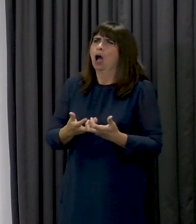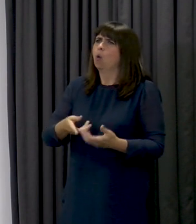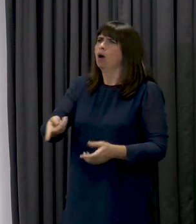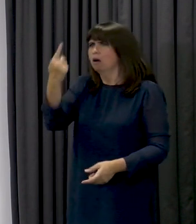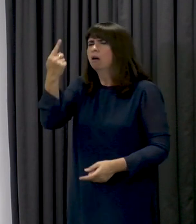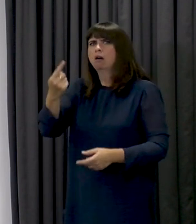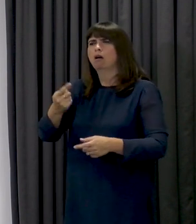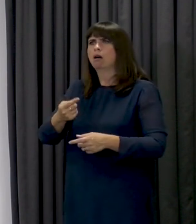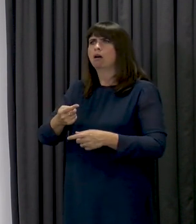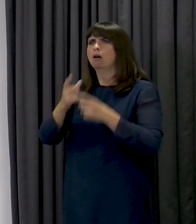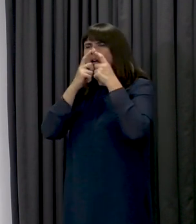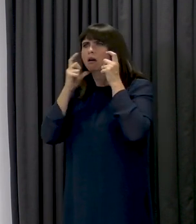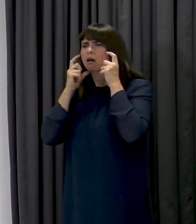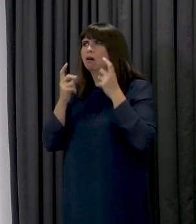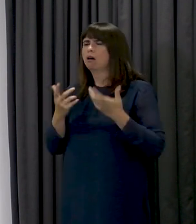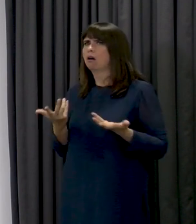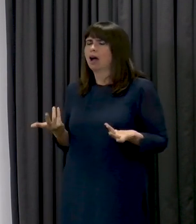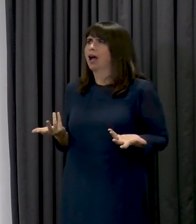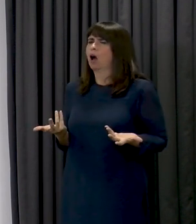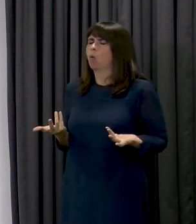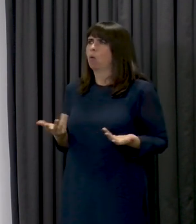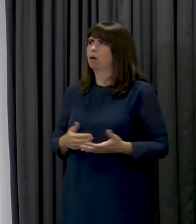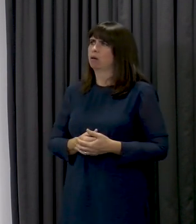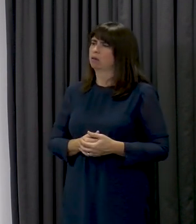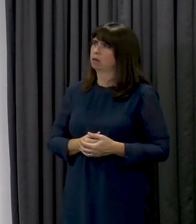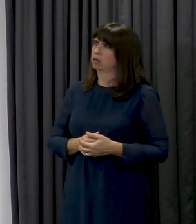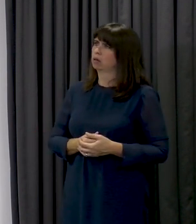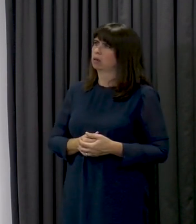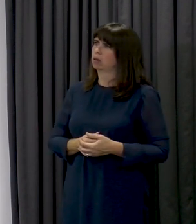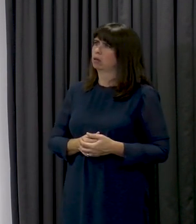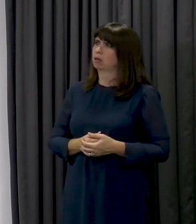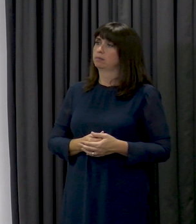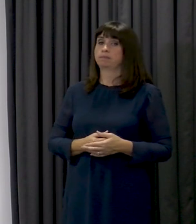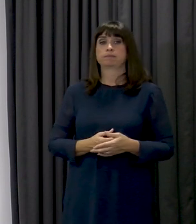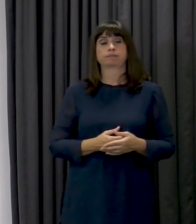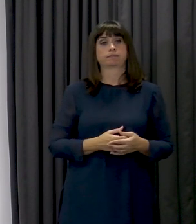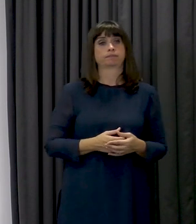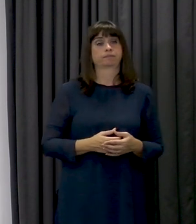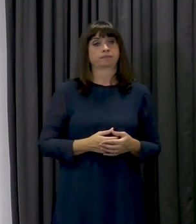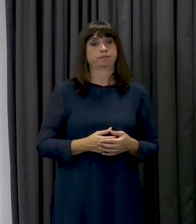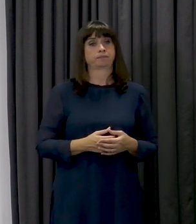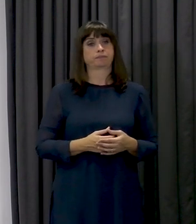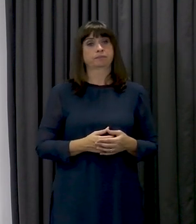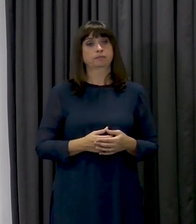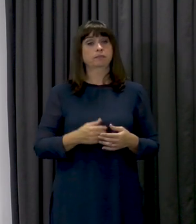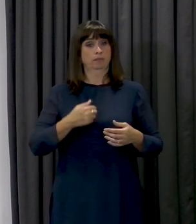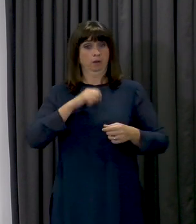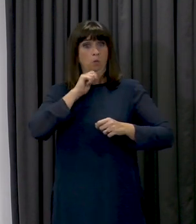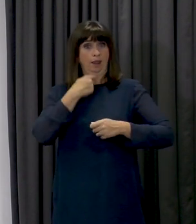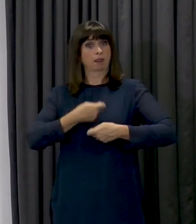these rules that they weren't able to do before? Well, the sort of powers that we intend to provide to